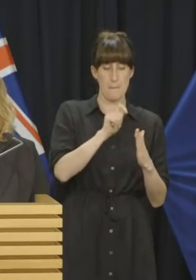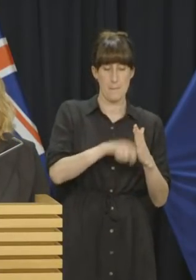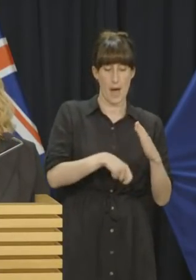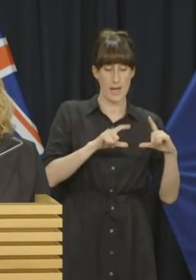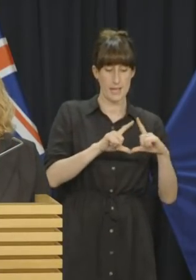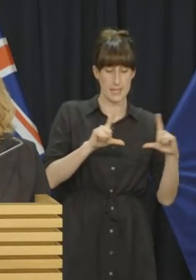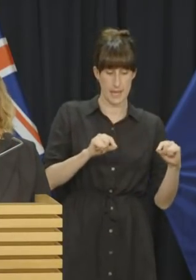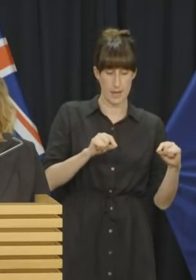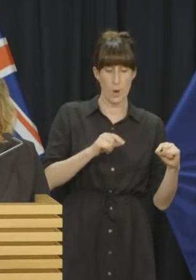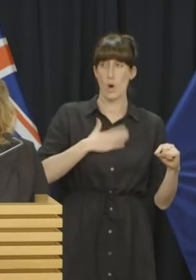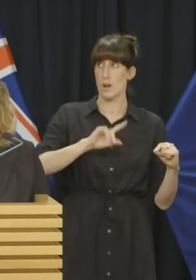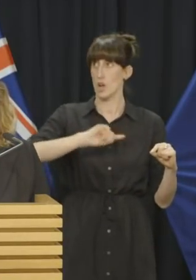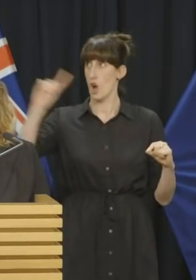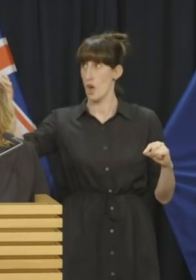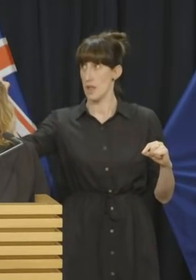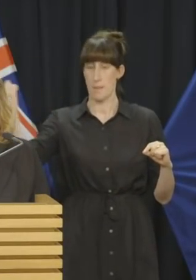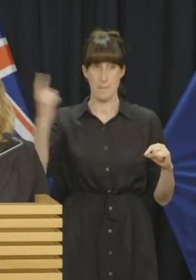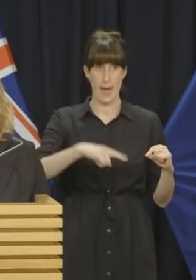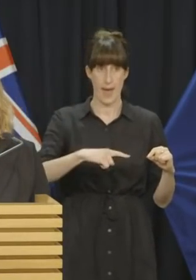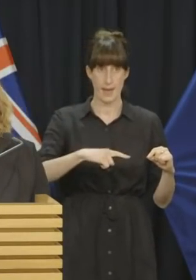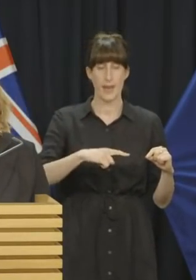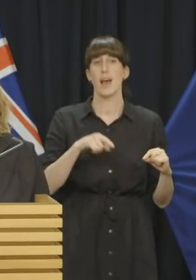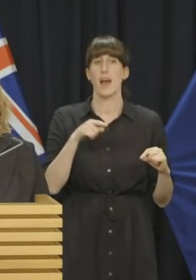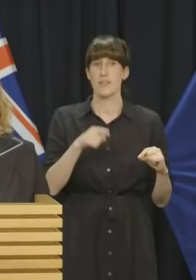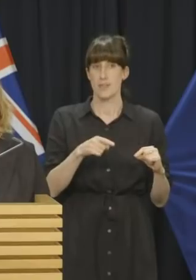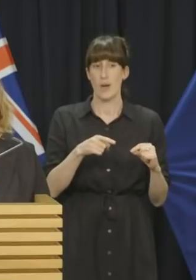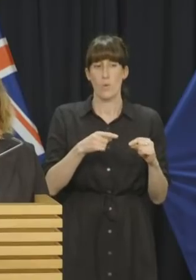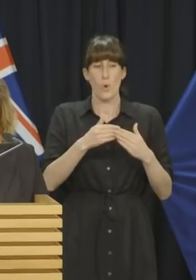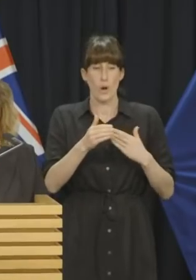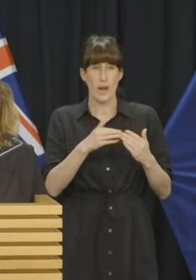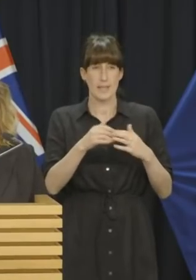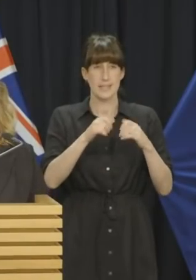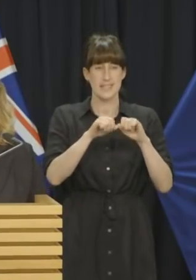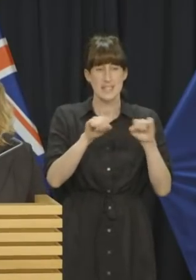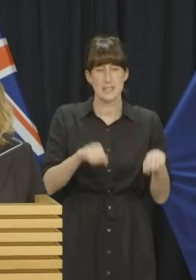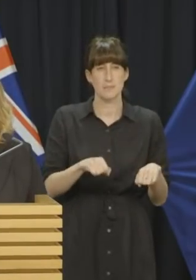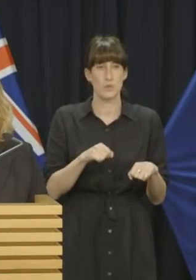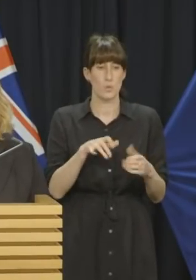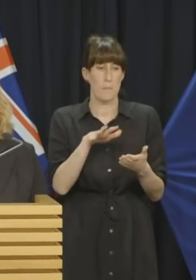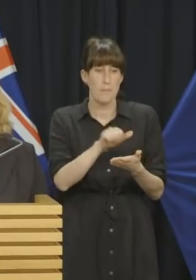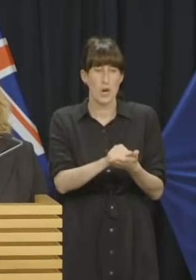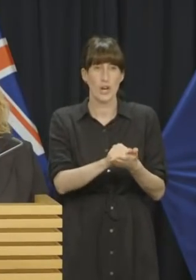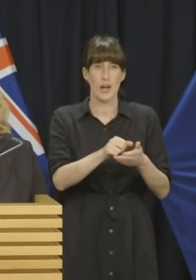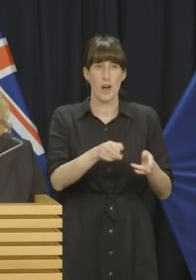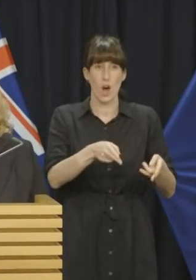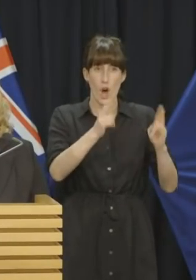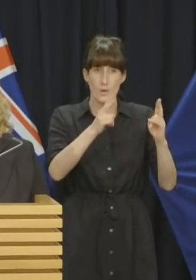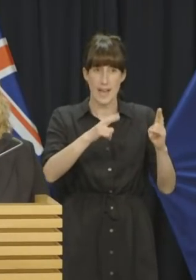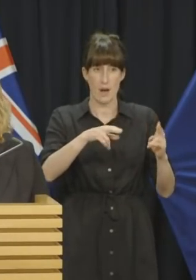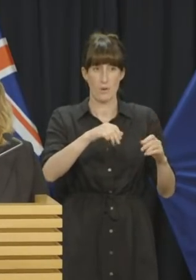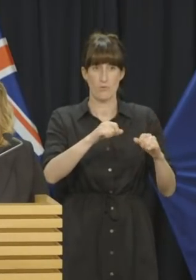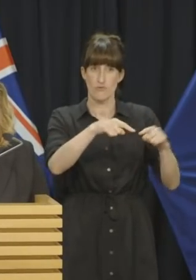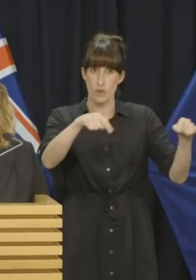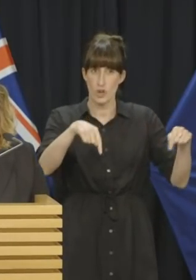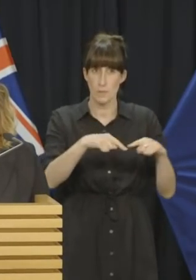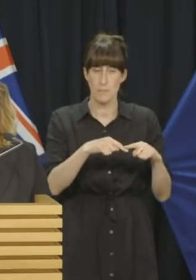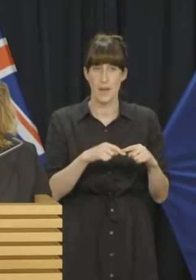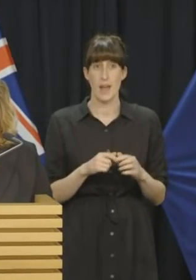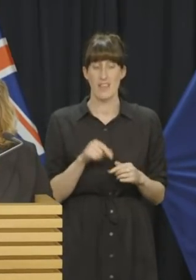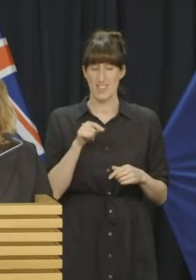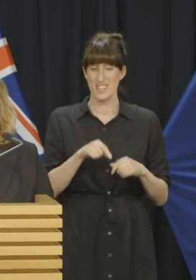in a managed isolation facility. This is progressing well, and Air Commodore Webb will provide some more detail on this